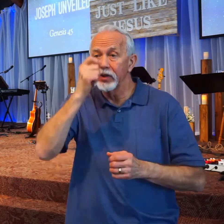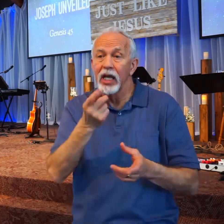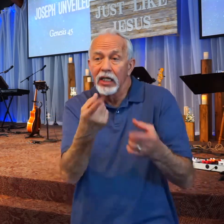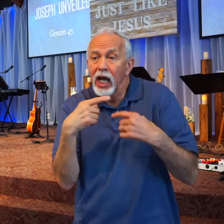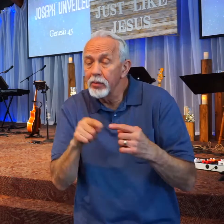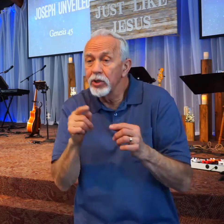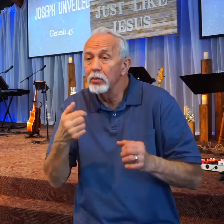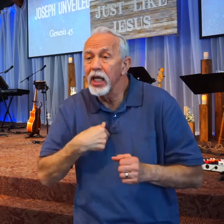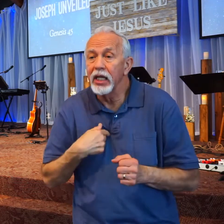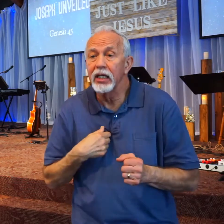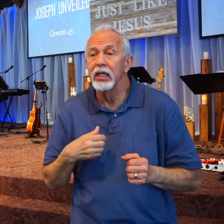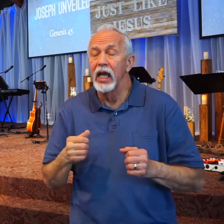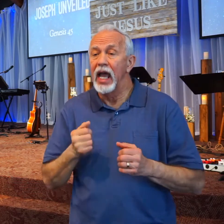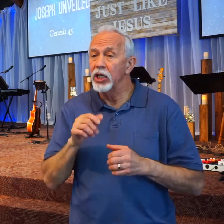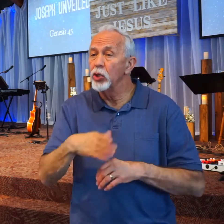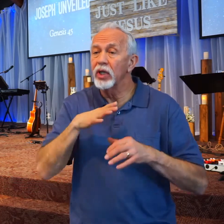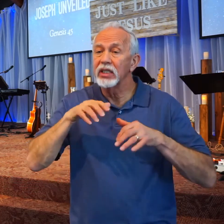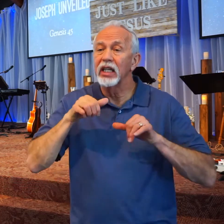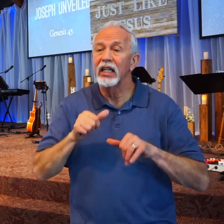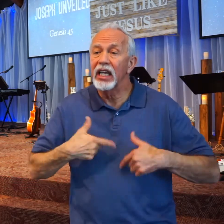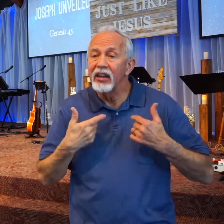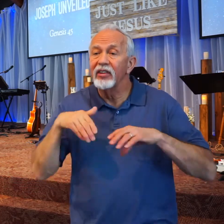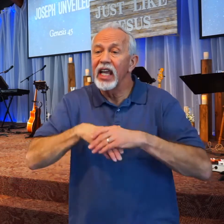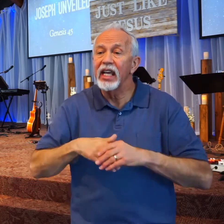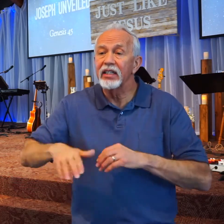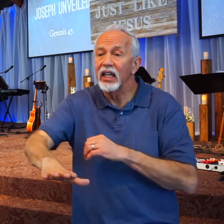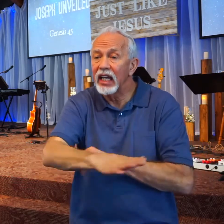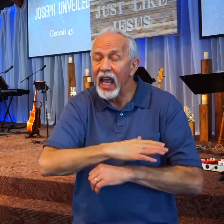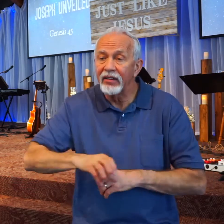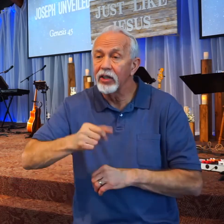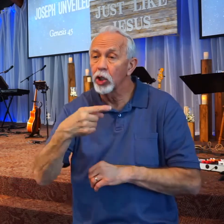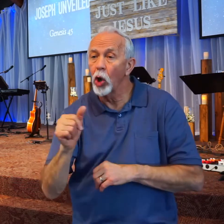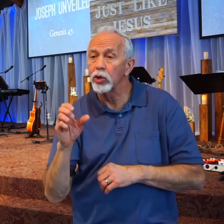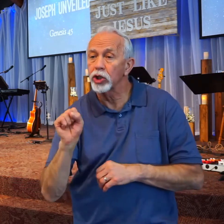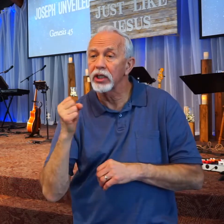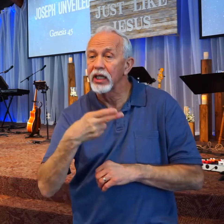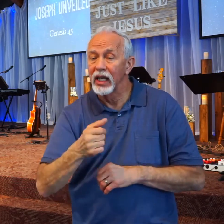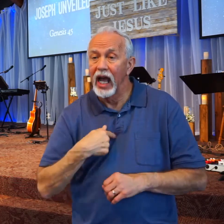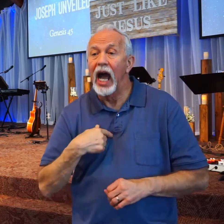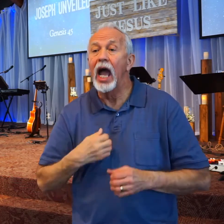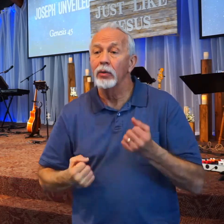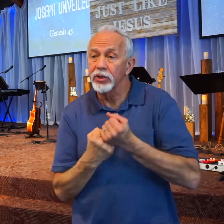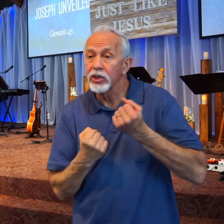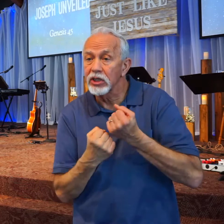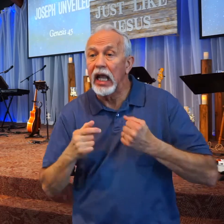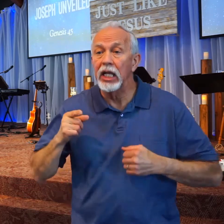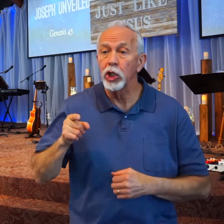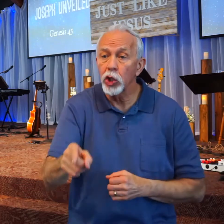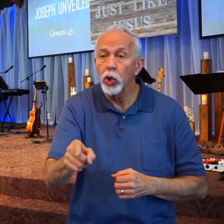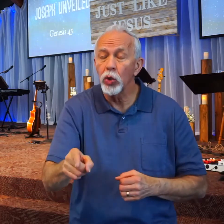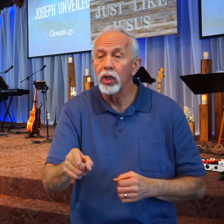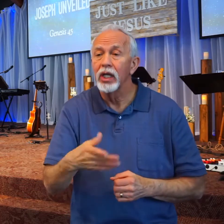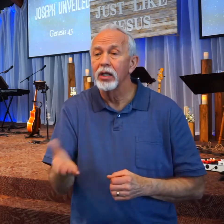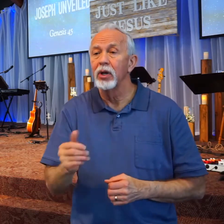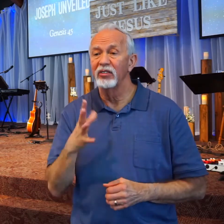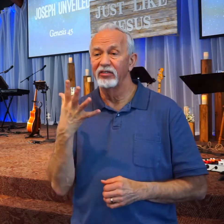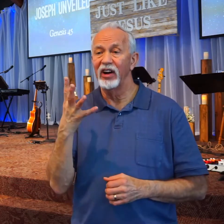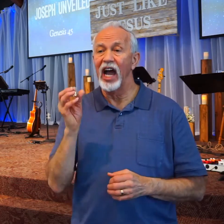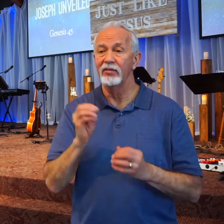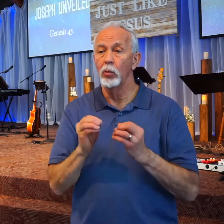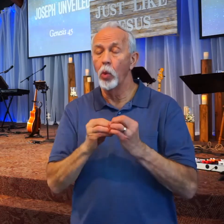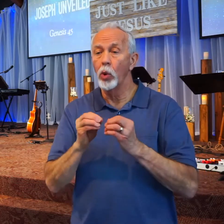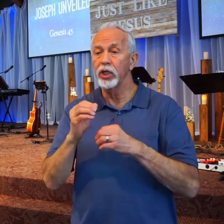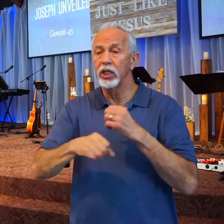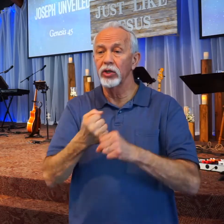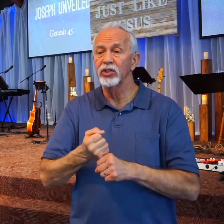you can settle in the land of Goshen and be near me. I will sustain you, all of you, for there will be five more years of famine. Otherwise,